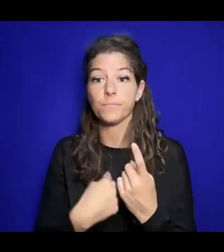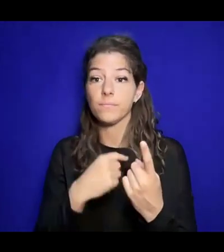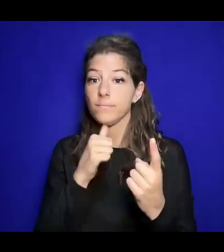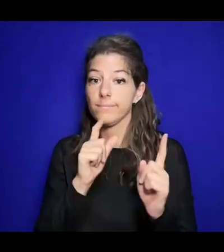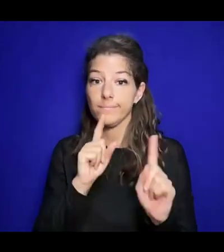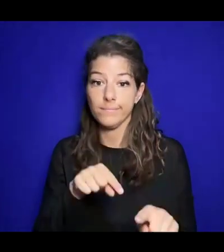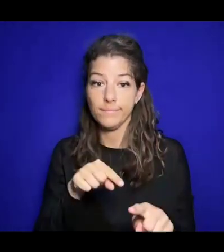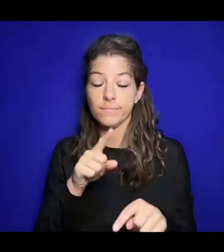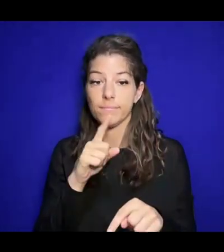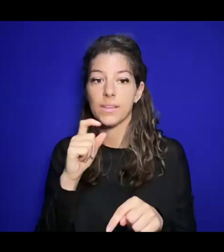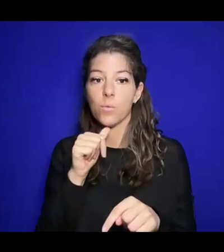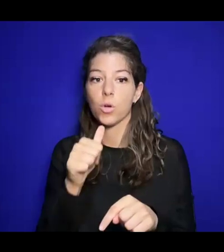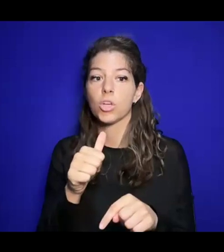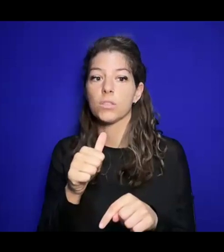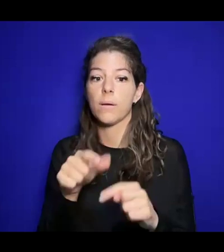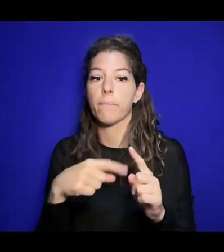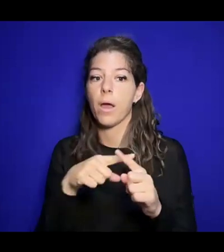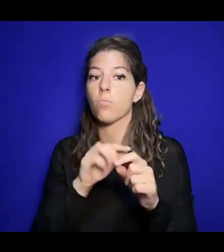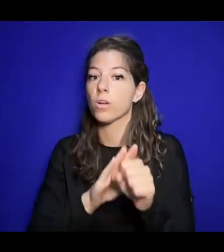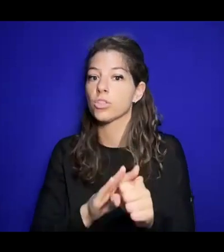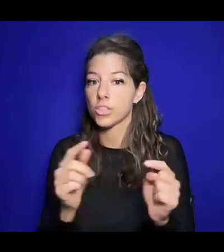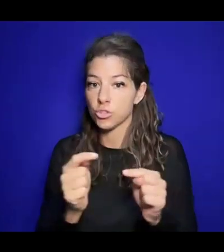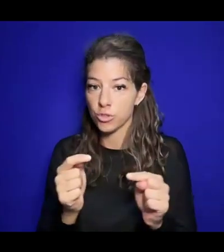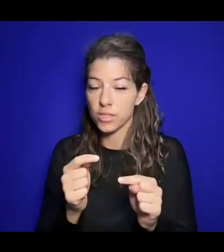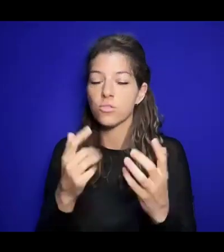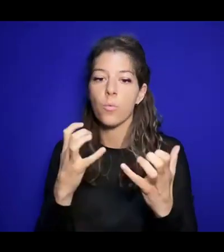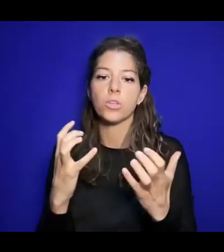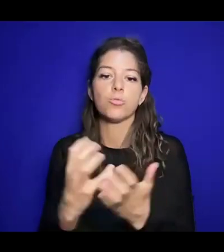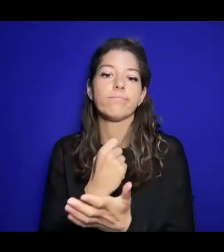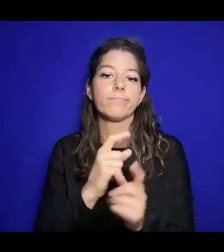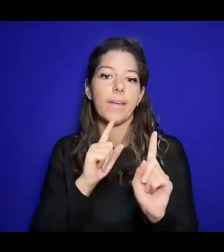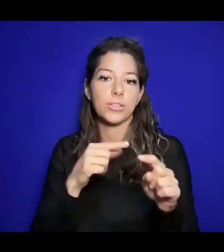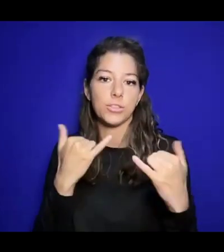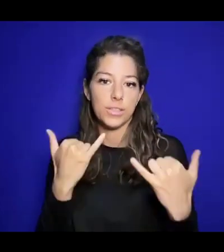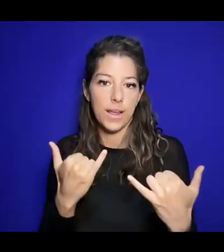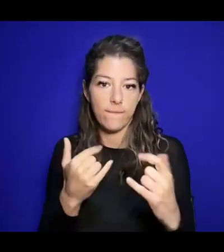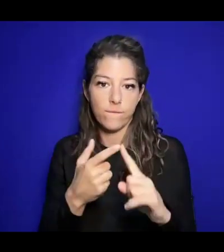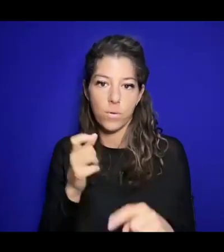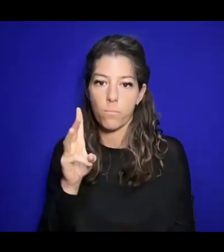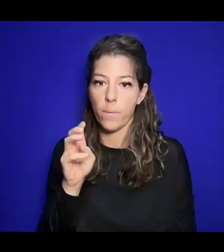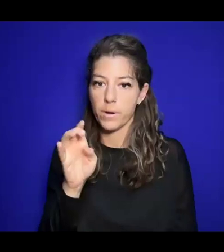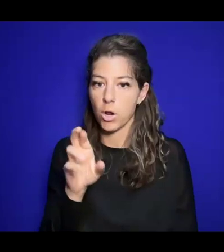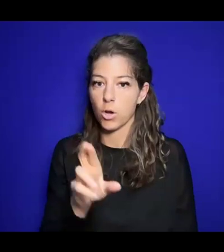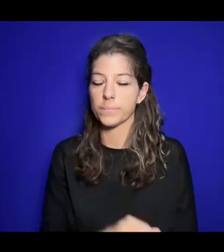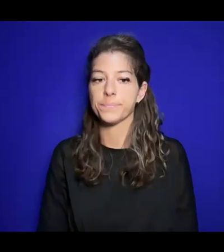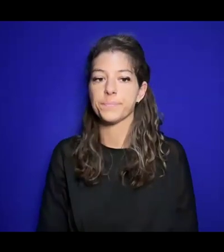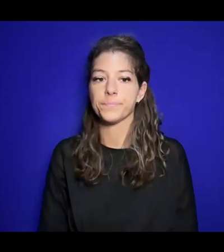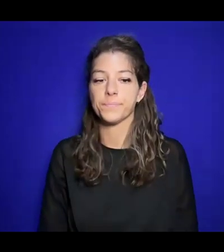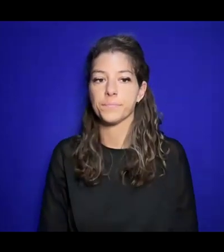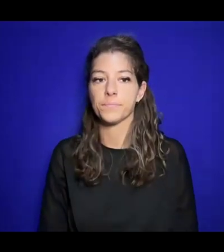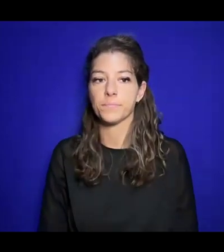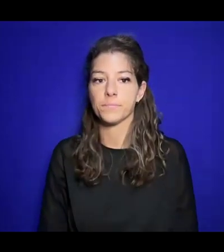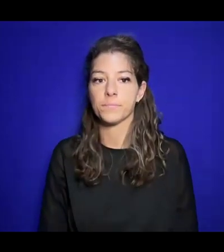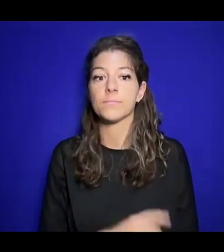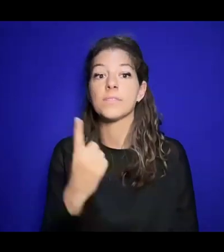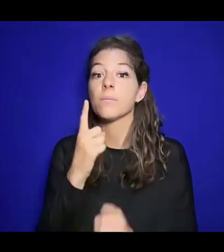answer because they weren't particularly about pressure injuries. So I want to answer those questions now from that webinar. So this